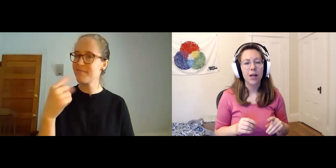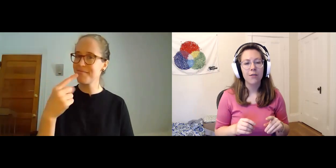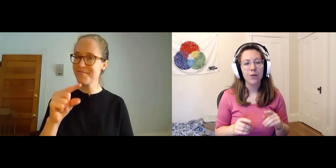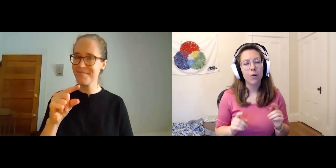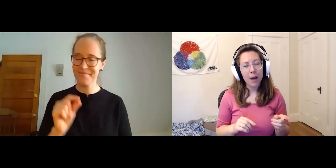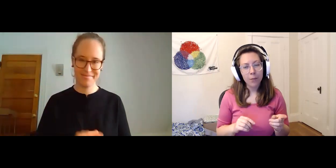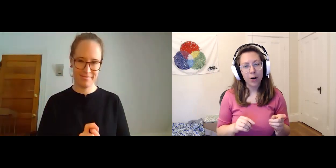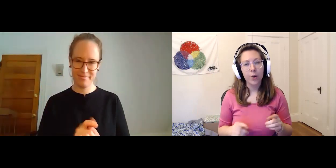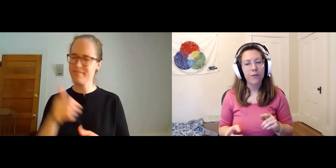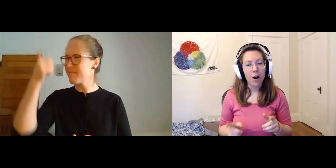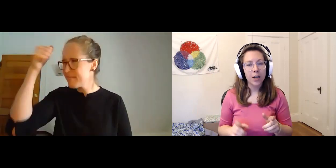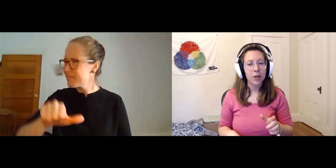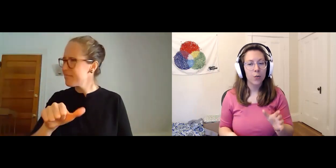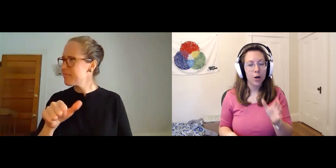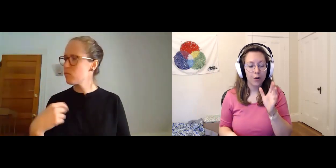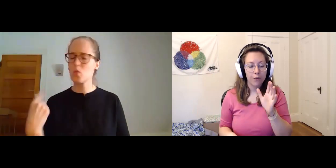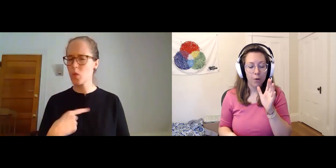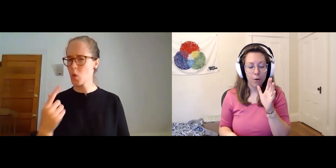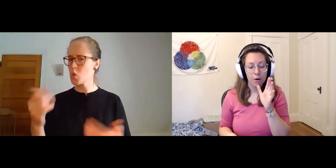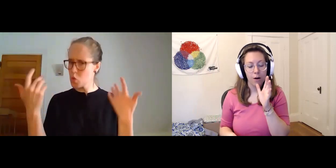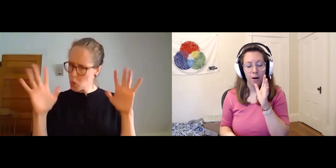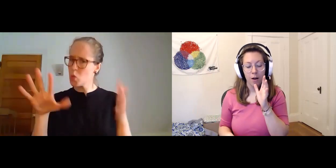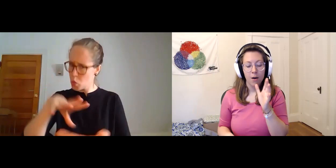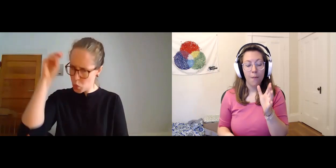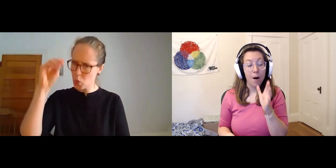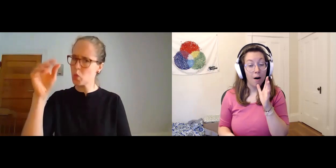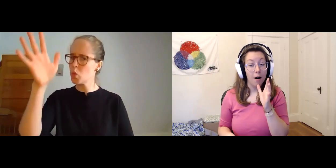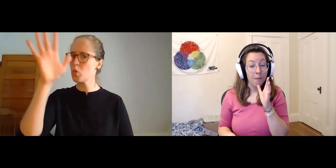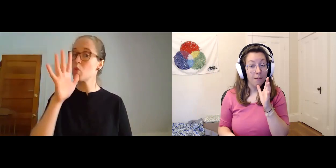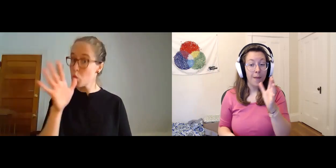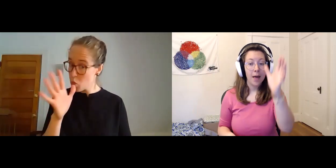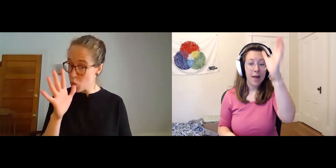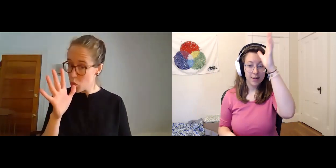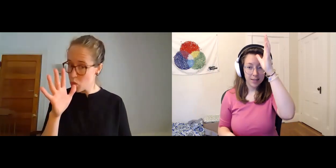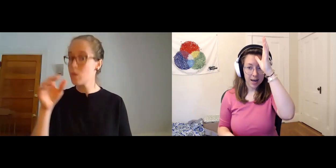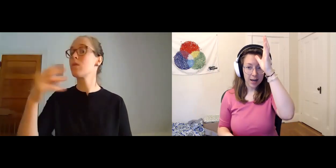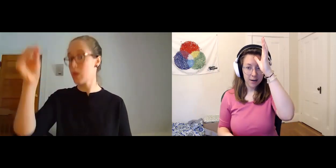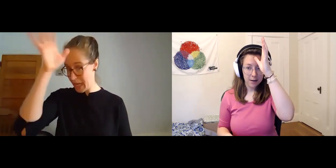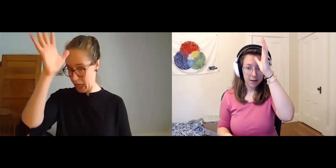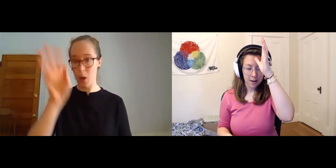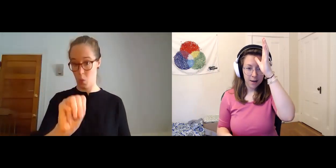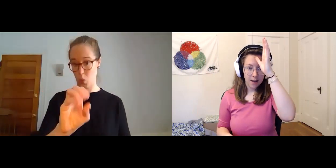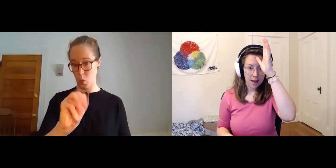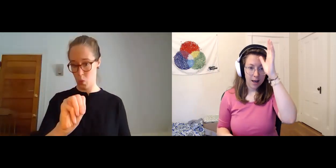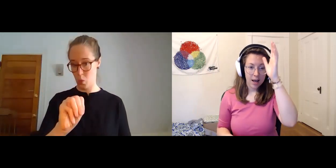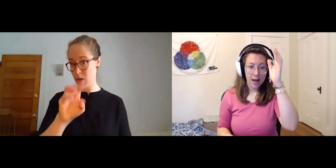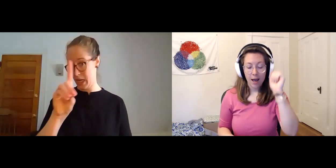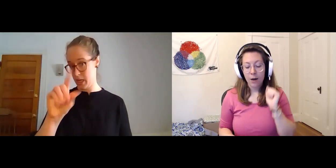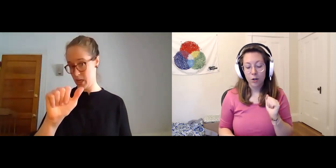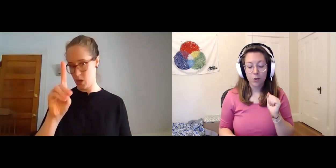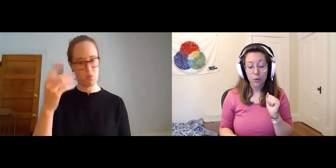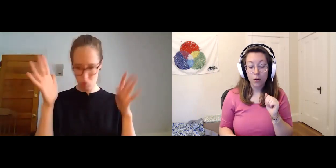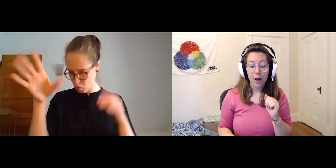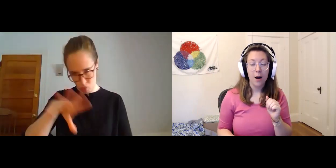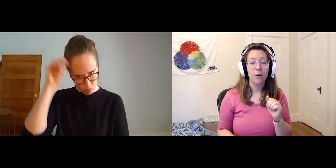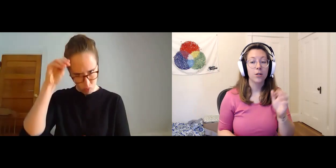And if you remember, we have already learned the word for mom and dad. And